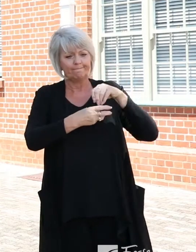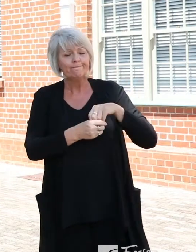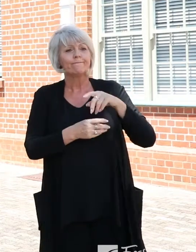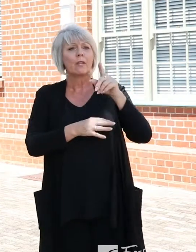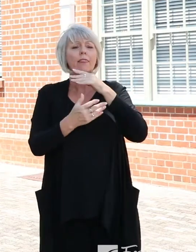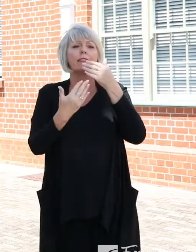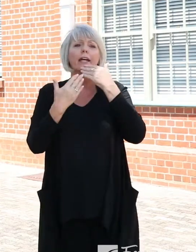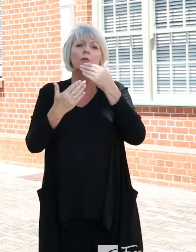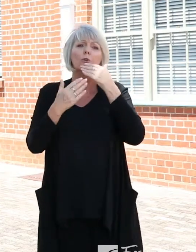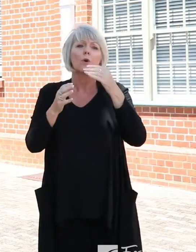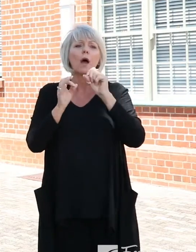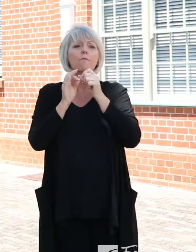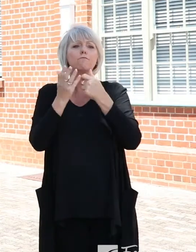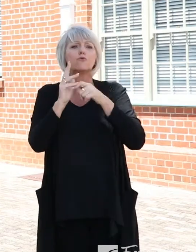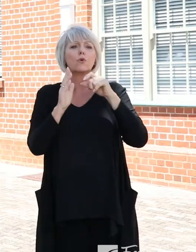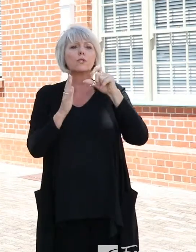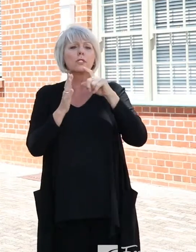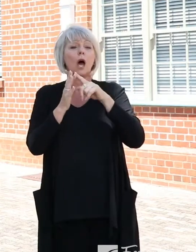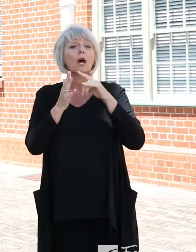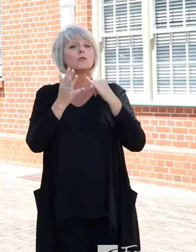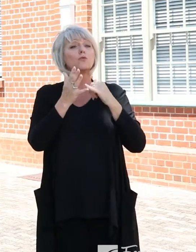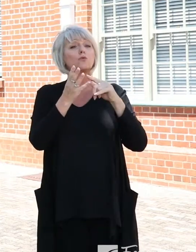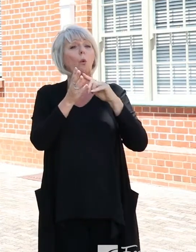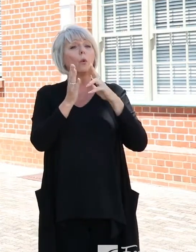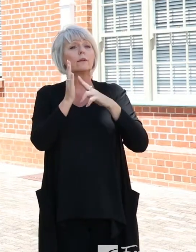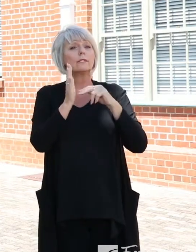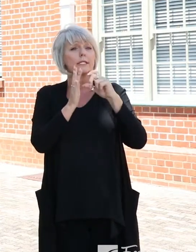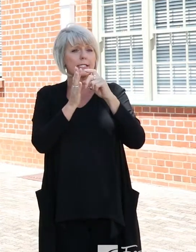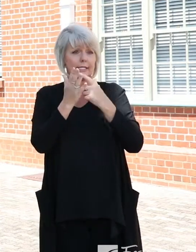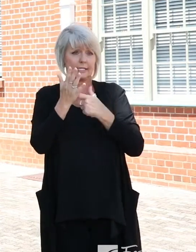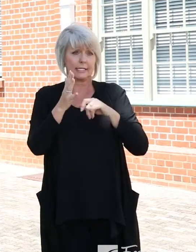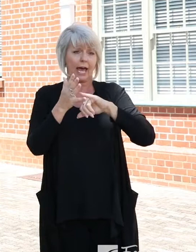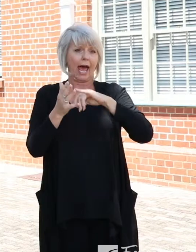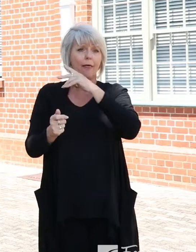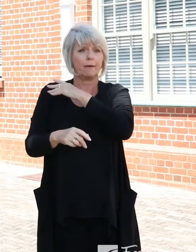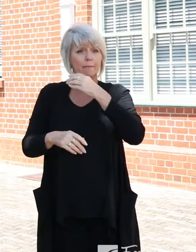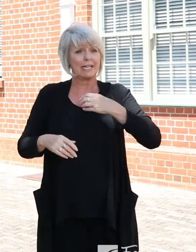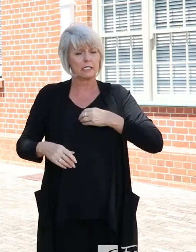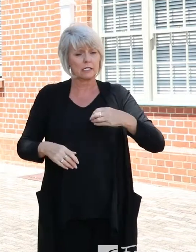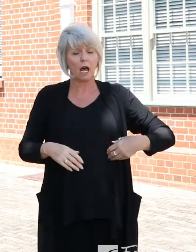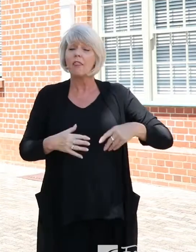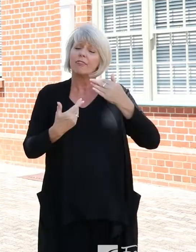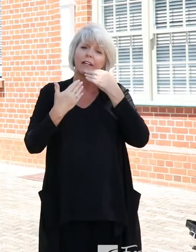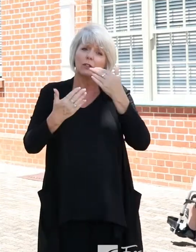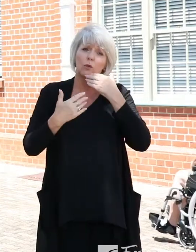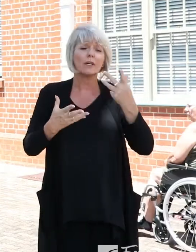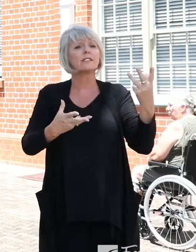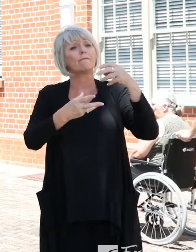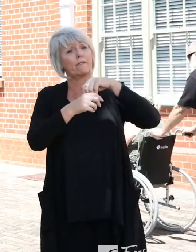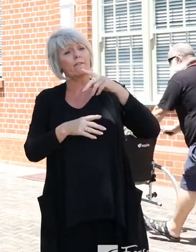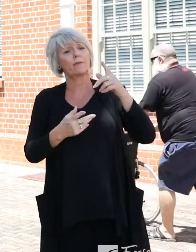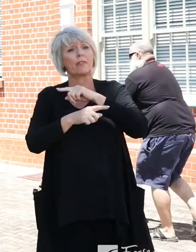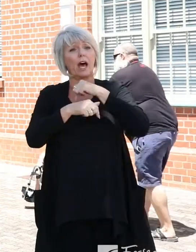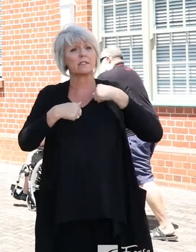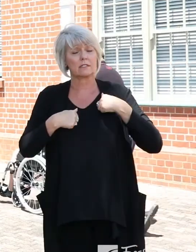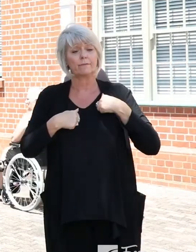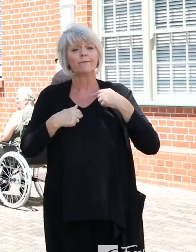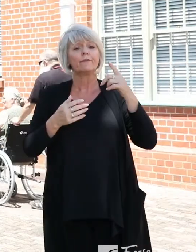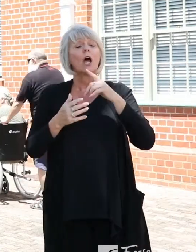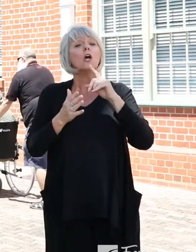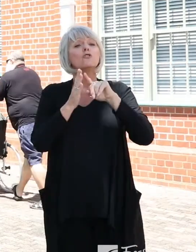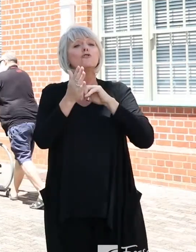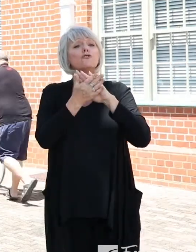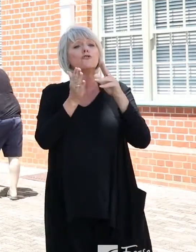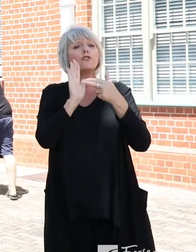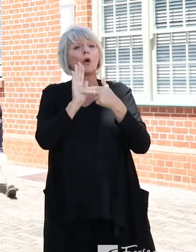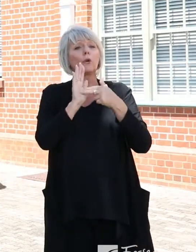Saunders and the Palaszczuk government, it's a fundamental part of our future. In 1873, the workers at John Walker & Co.